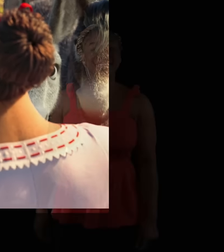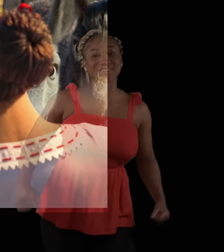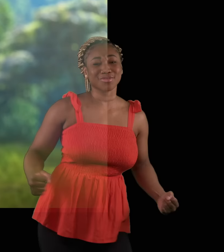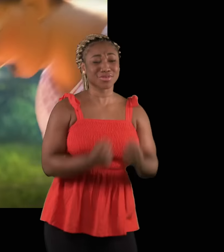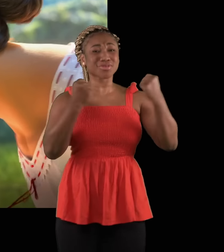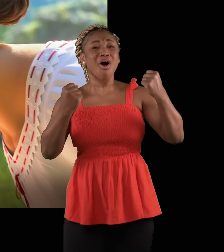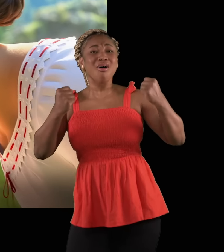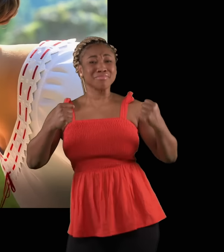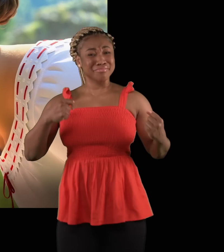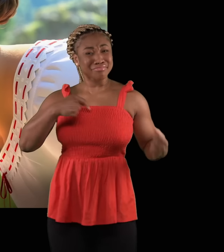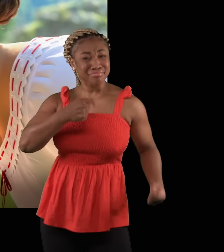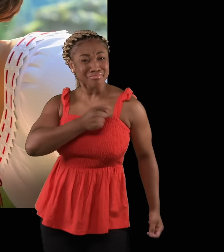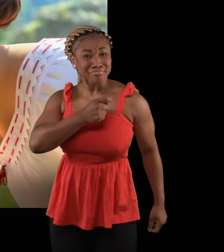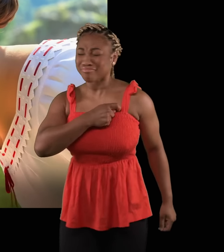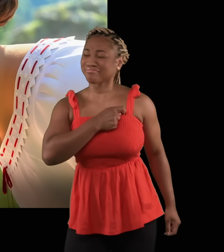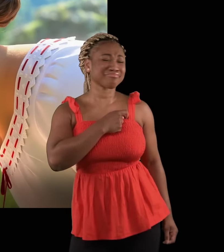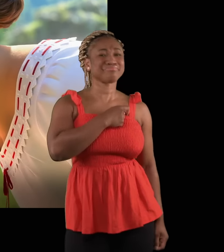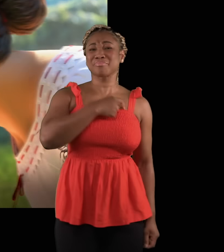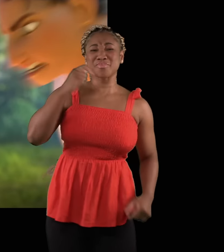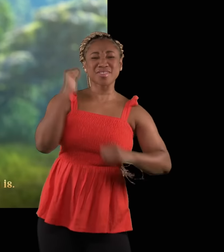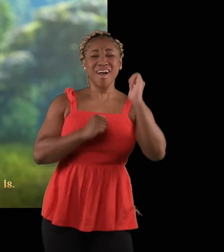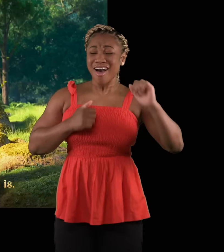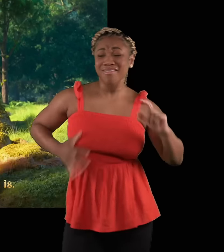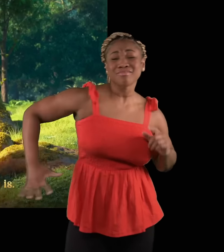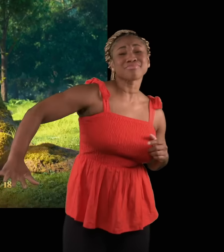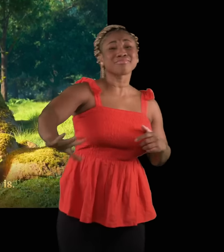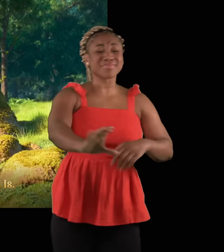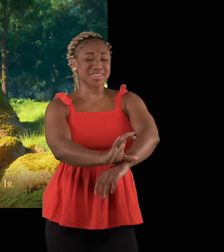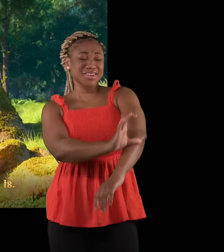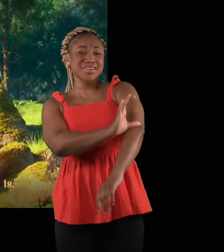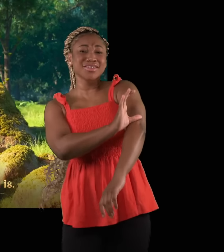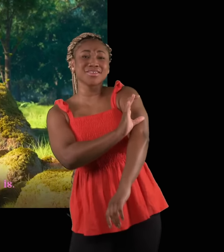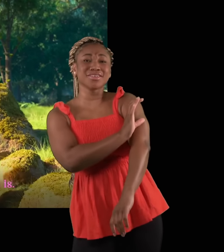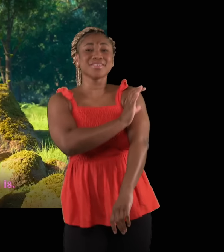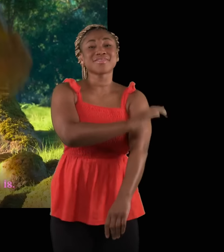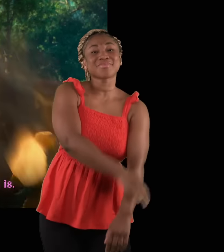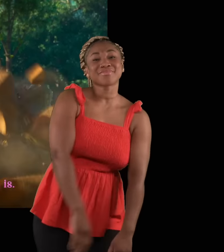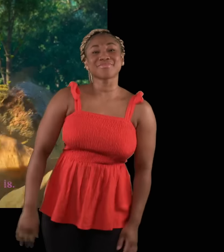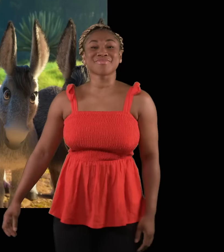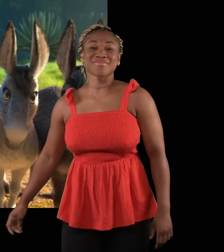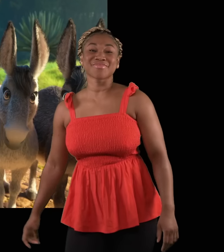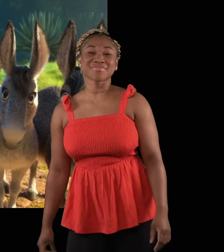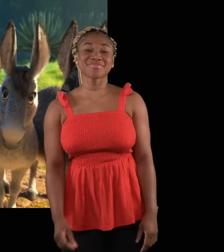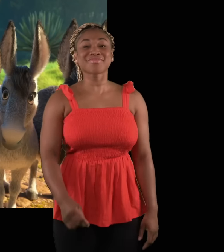doing the thing. I'm the strong one. I'm not nervous. I'm as tough as the crust of the earth is.